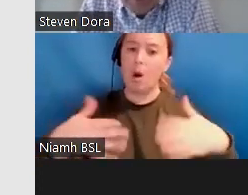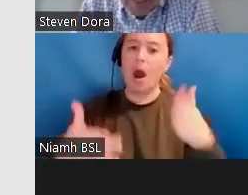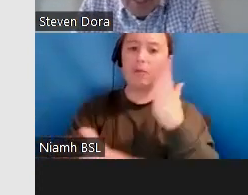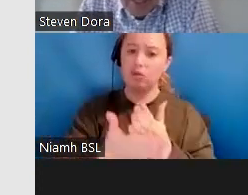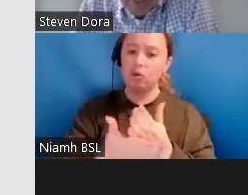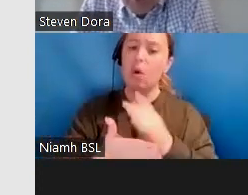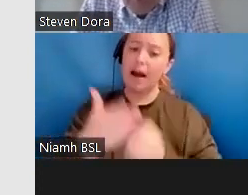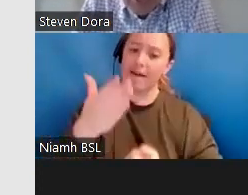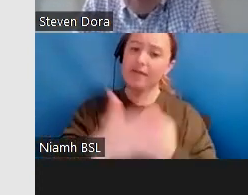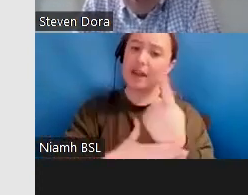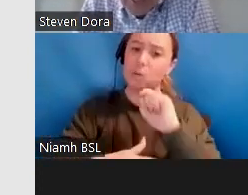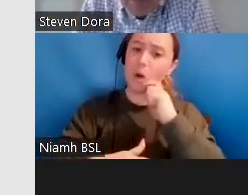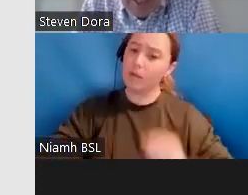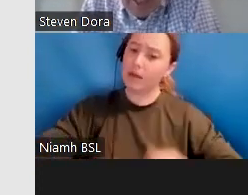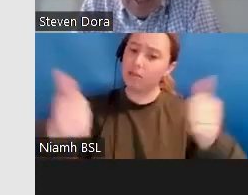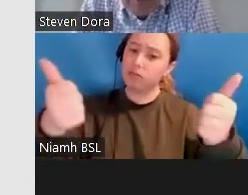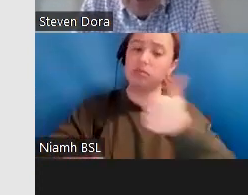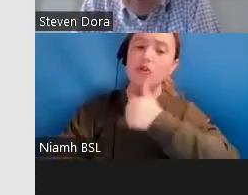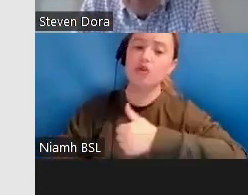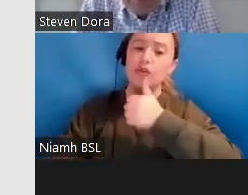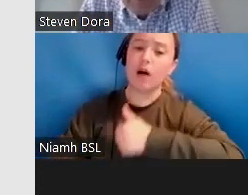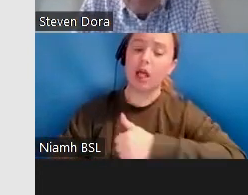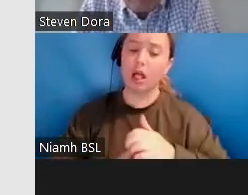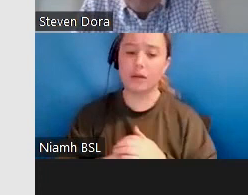event. So next slide, please, Callum.